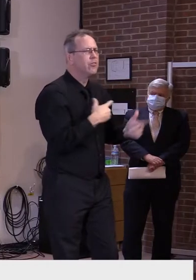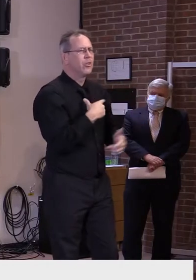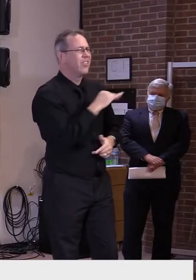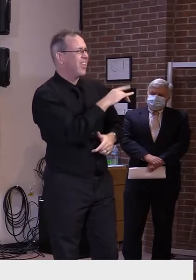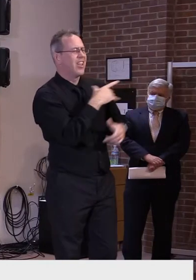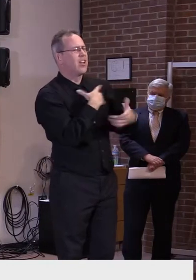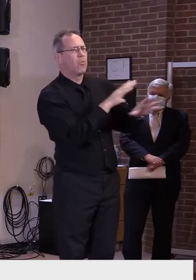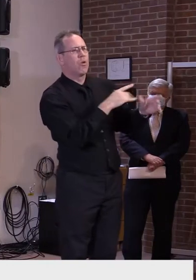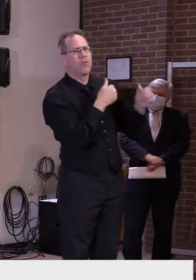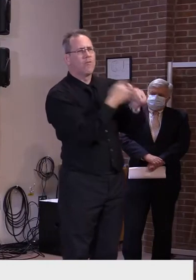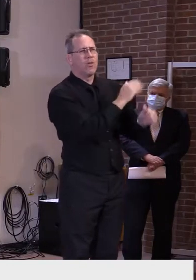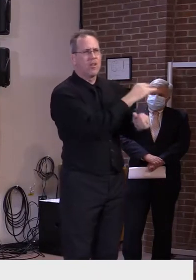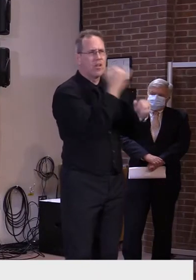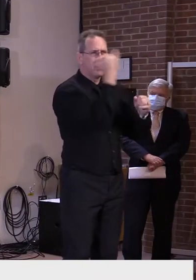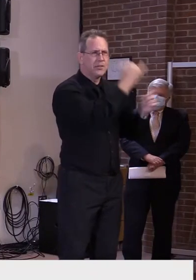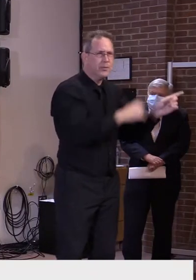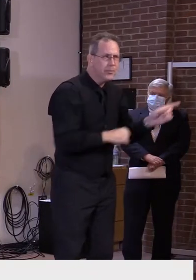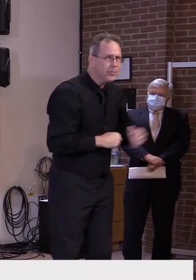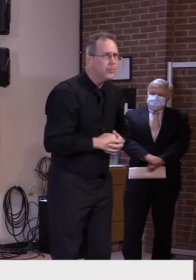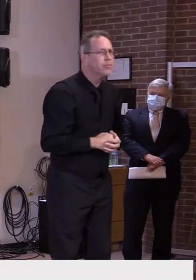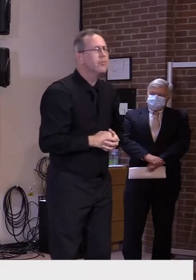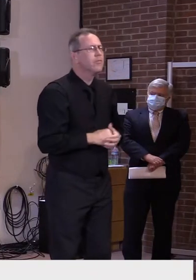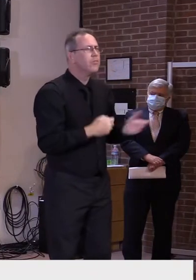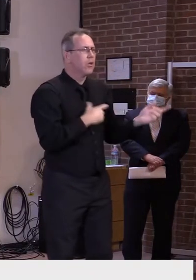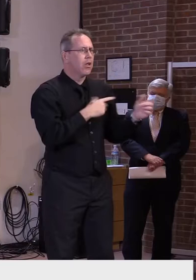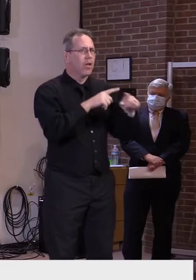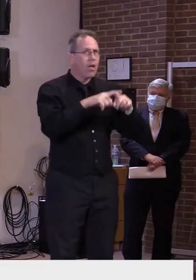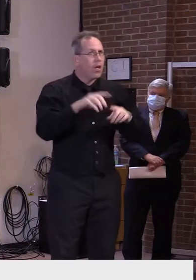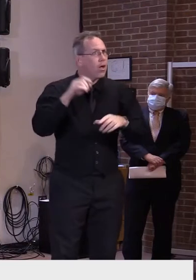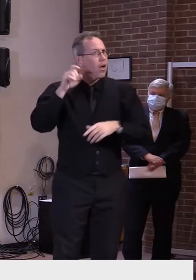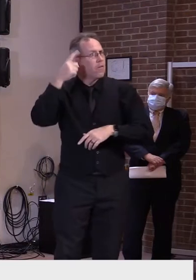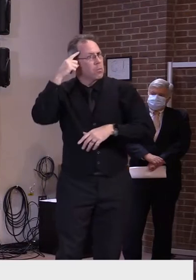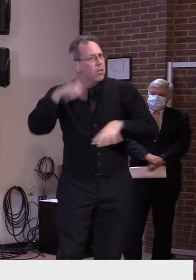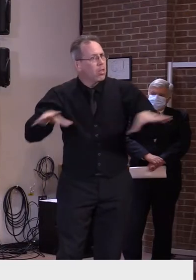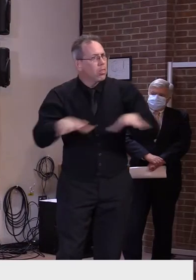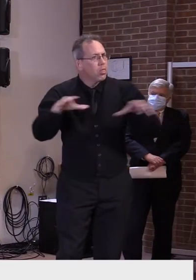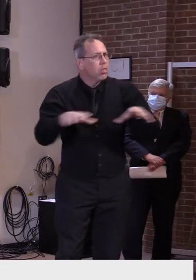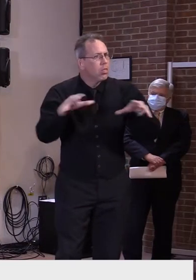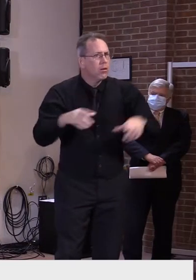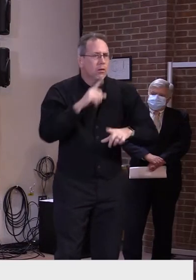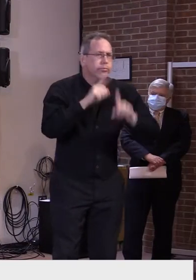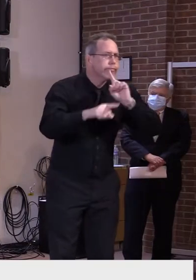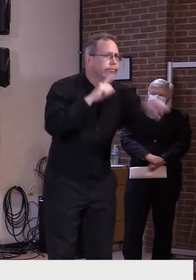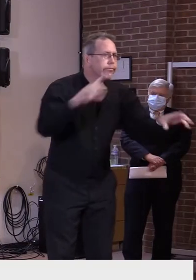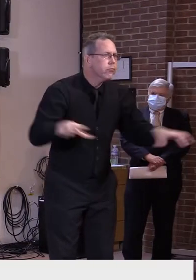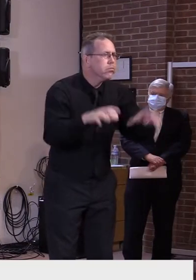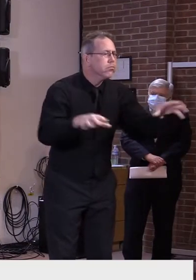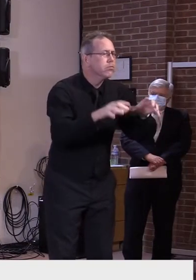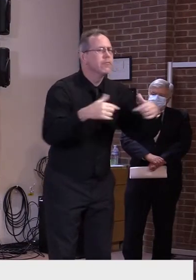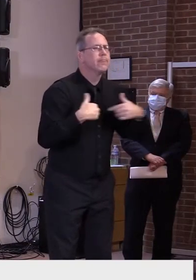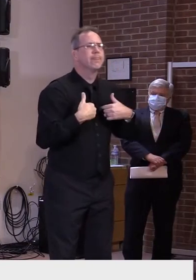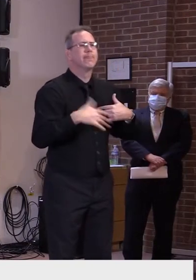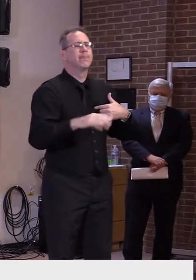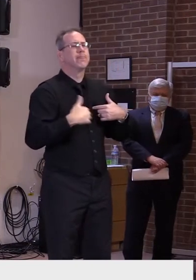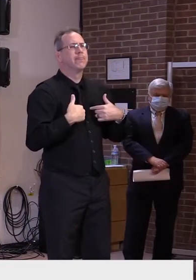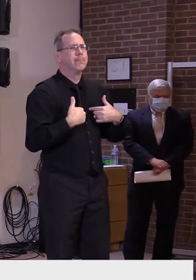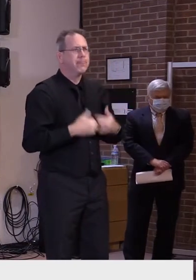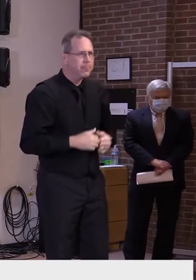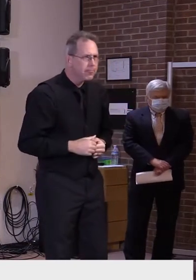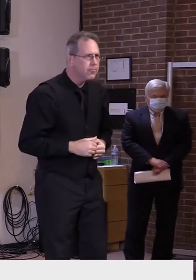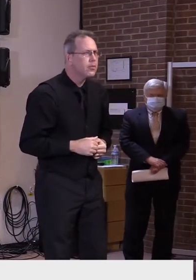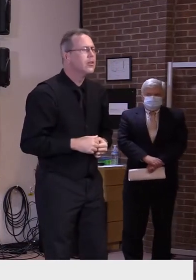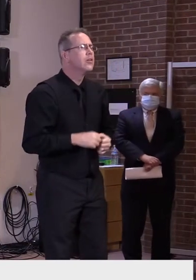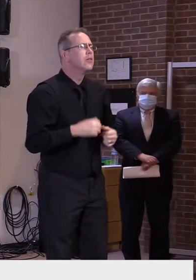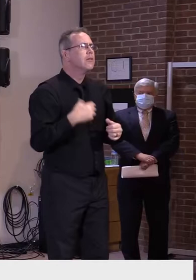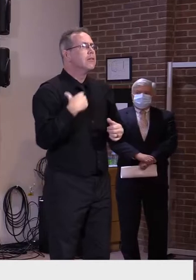of a perpetual state of mandates. As I read in some of the articles today, it appears they're planning to come back, so